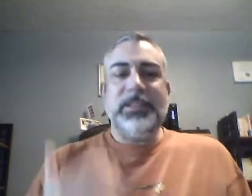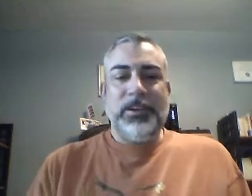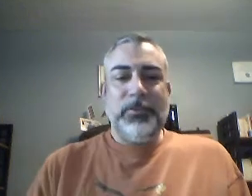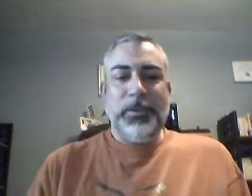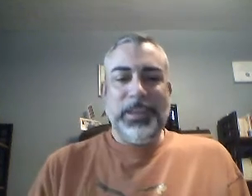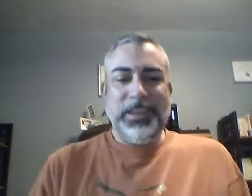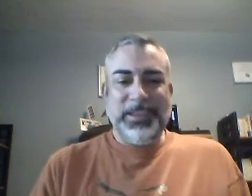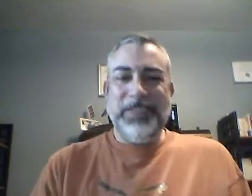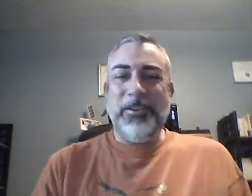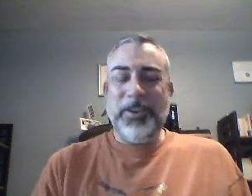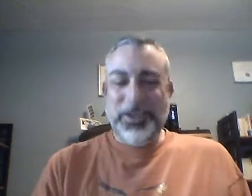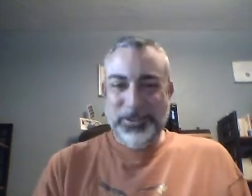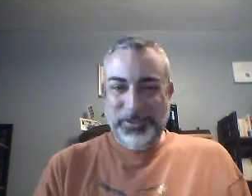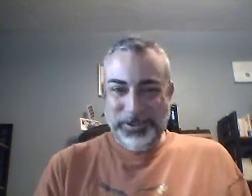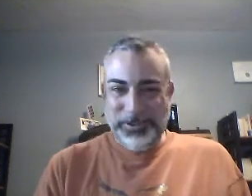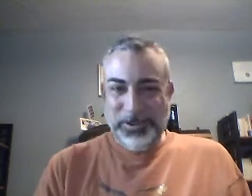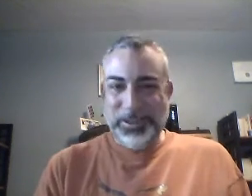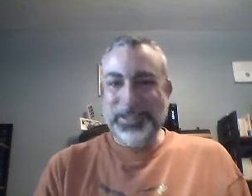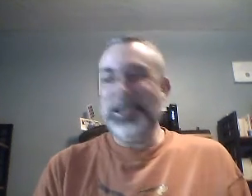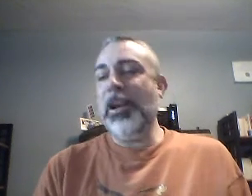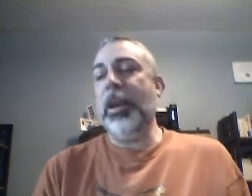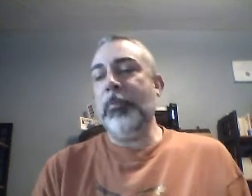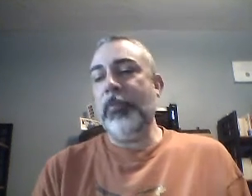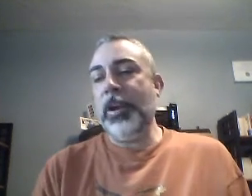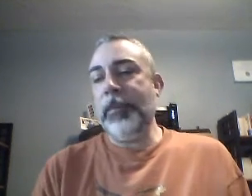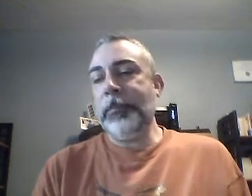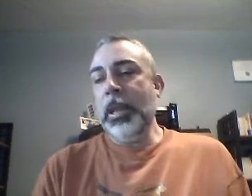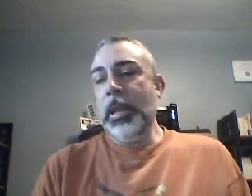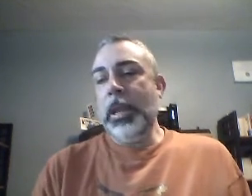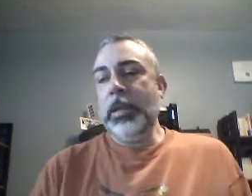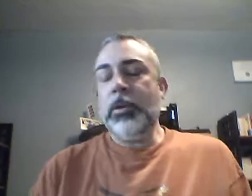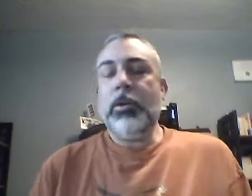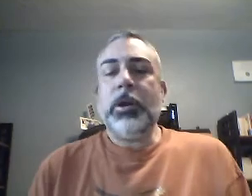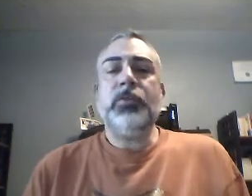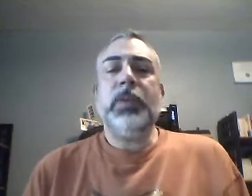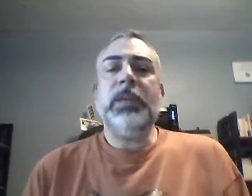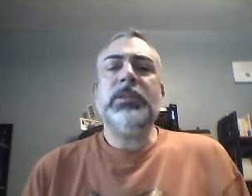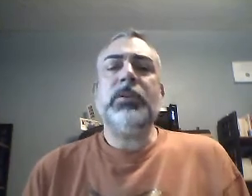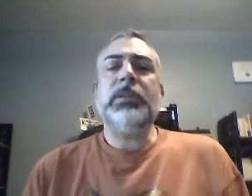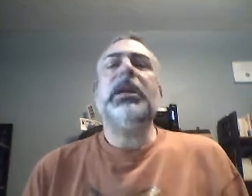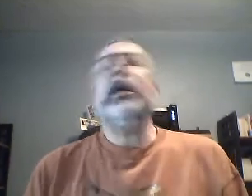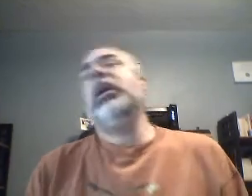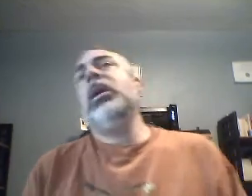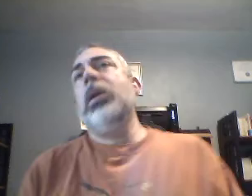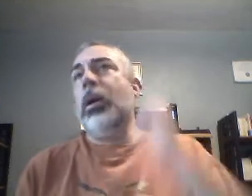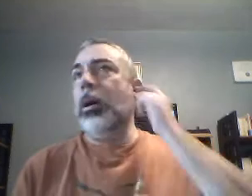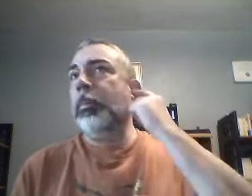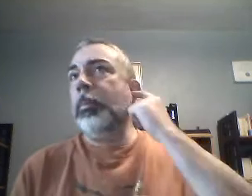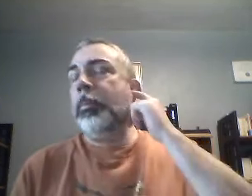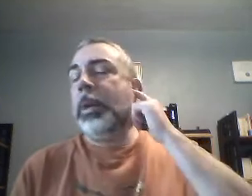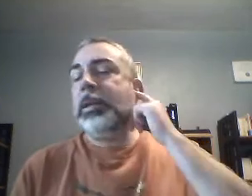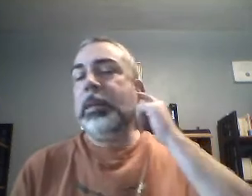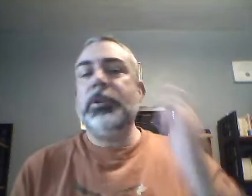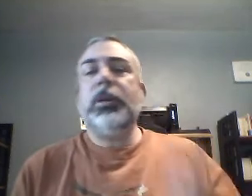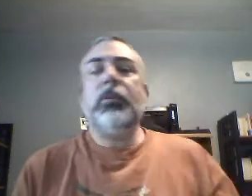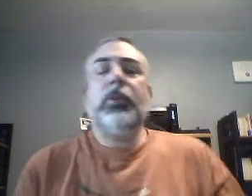stuck with us in our country for the longest time, right? And in our country, and still today, back then particularly,